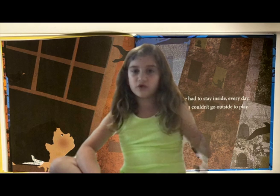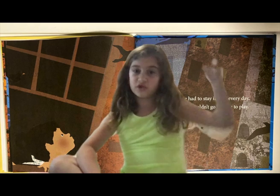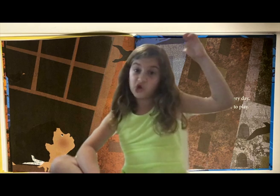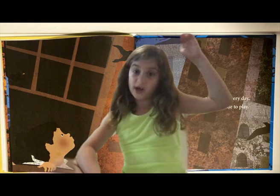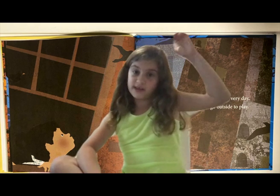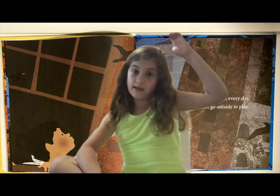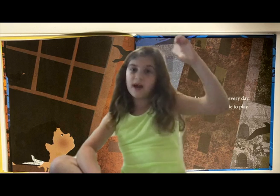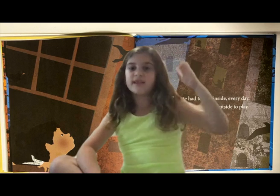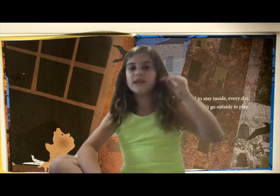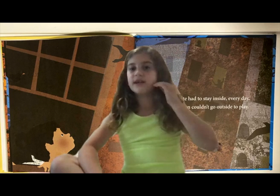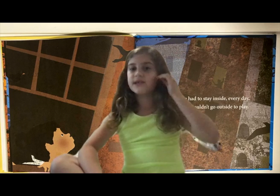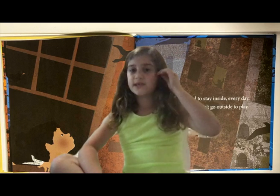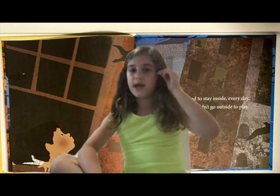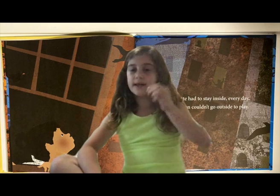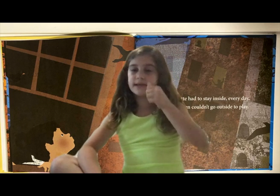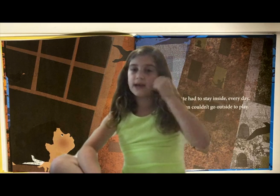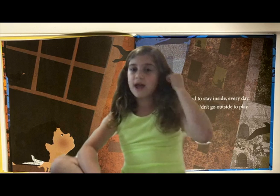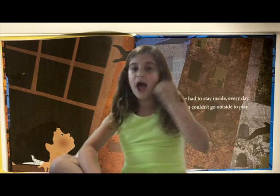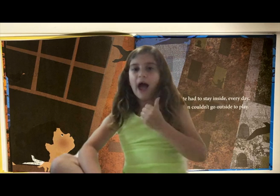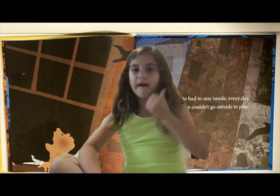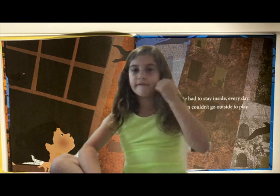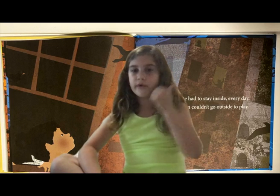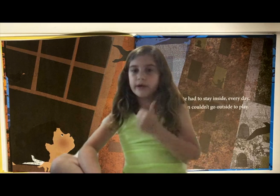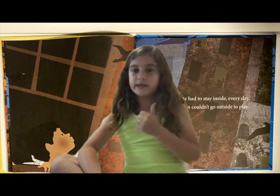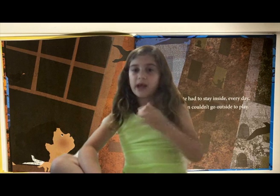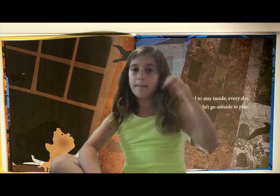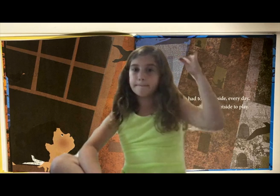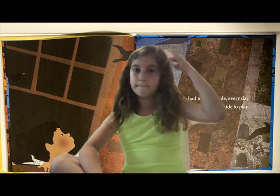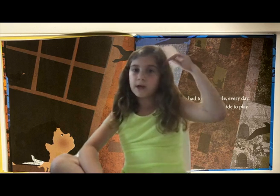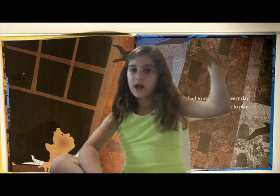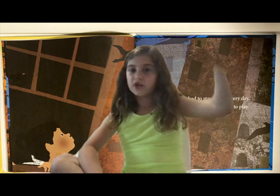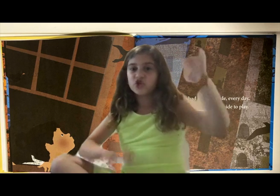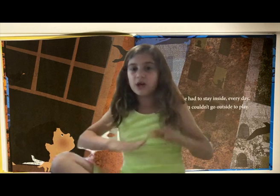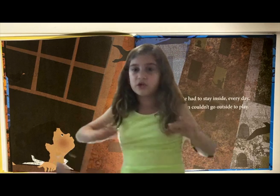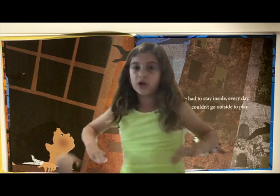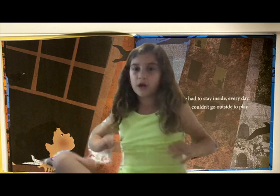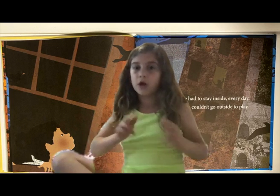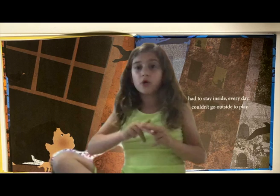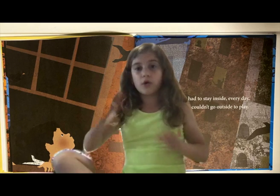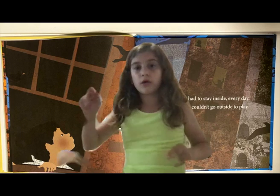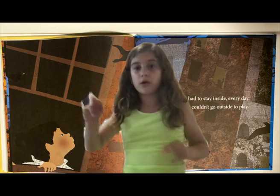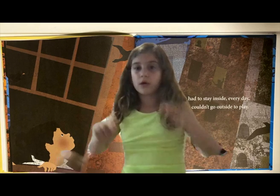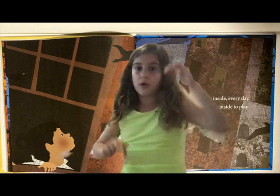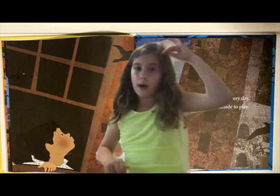Now Claudette had to stay inside every day because children couldn't go outside to play.